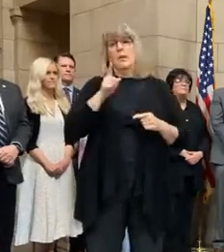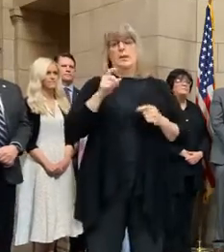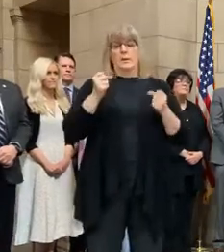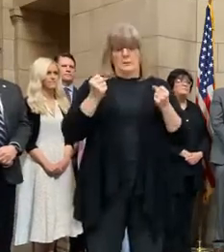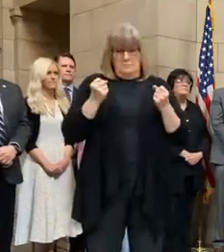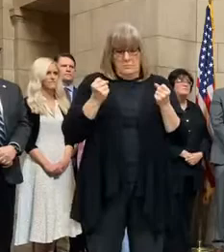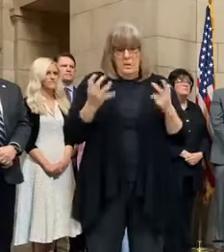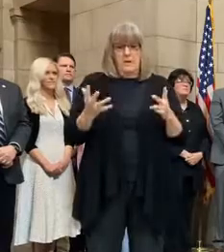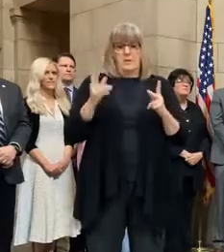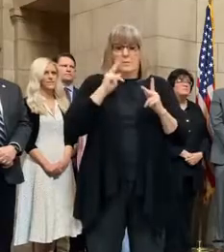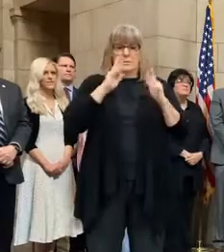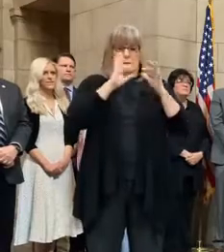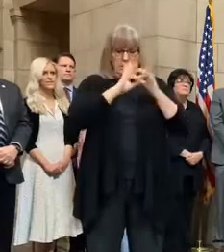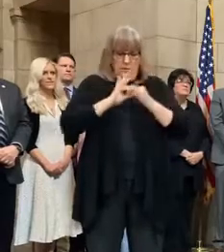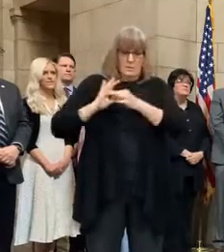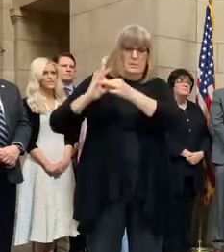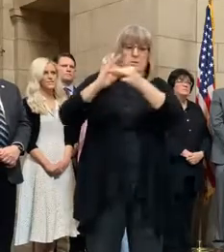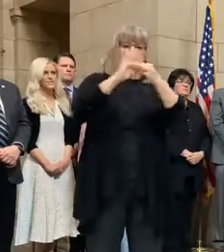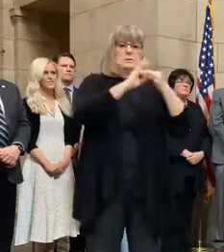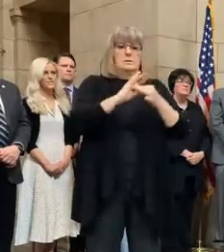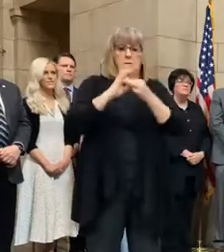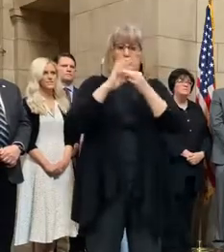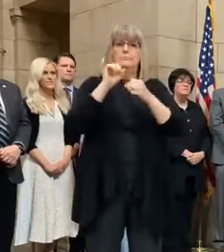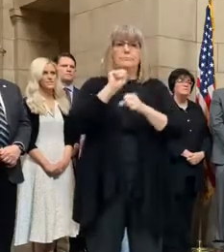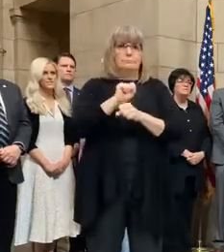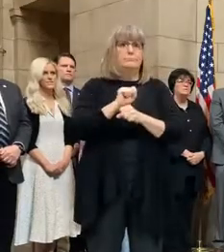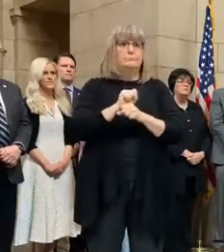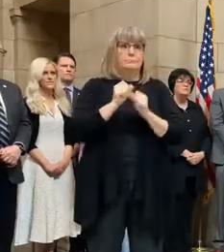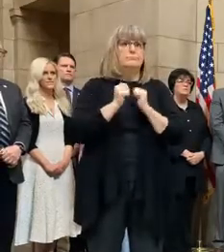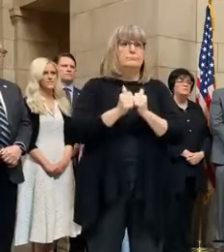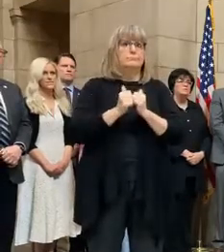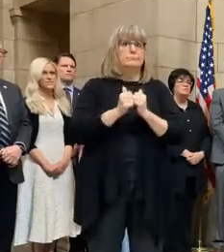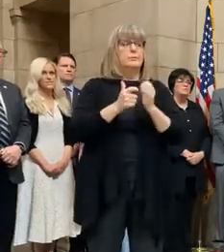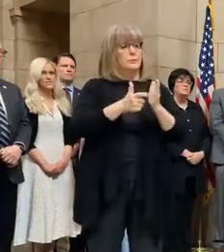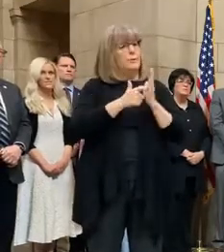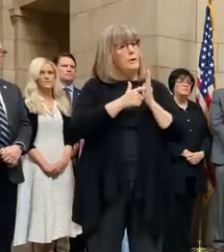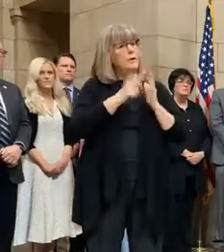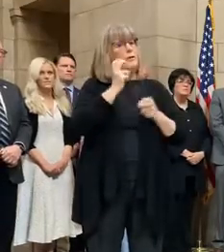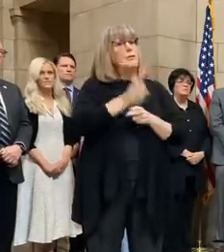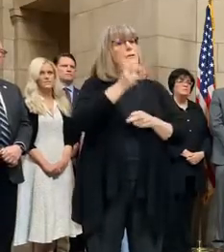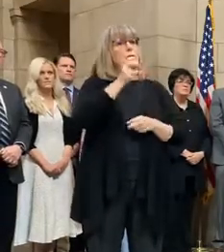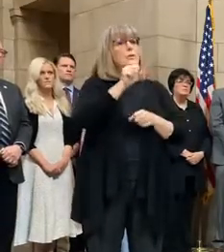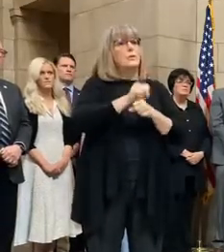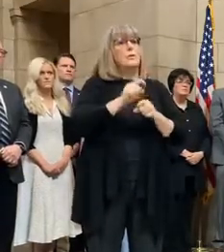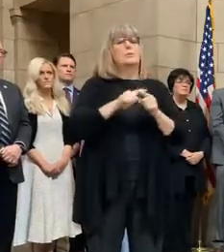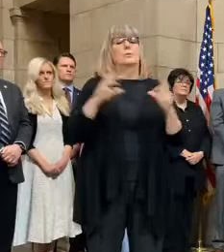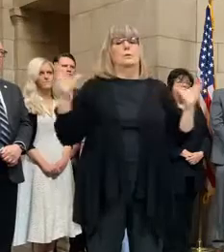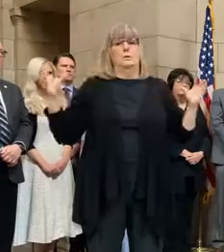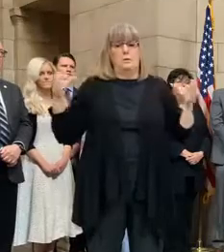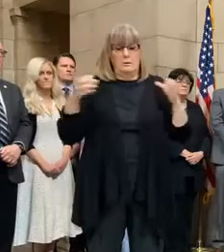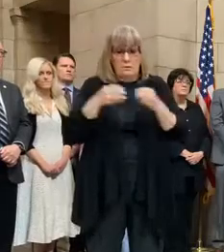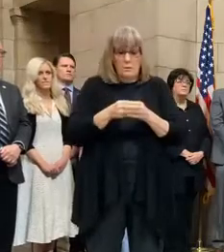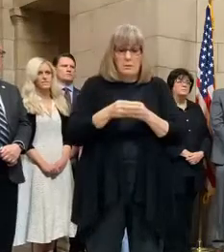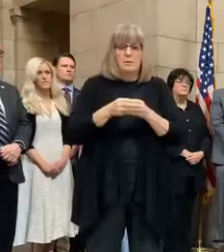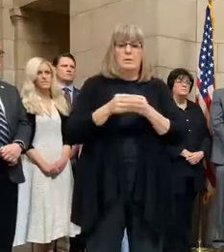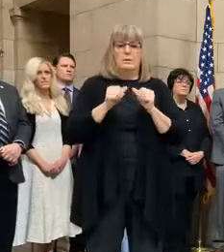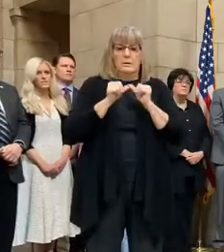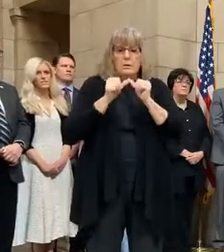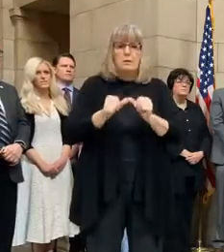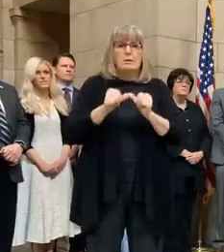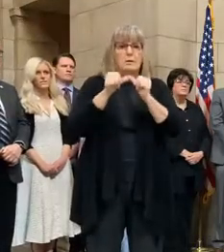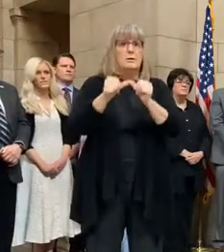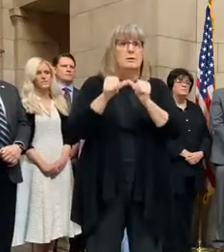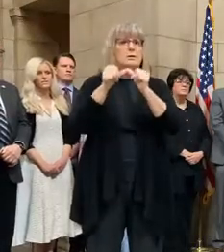effort, and it required hard work to pull all this together and